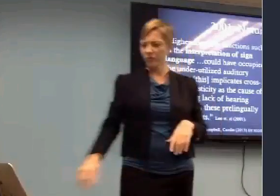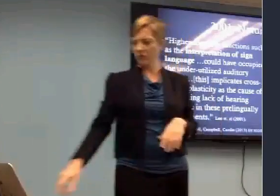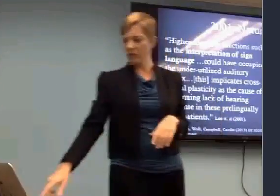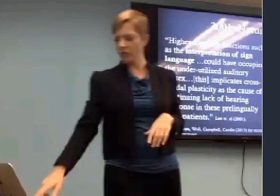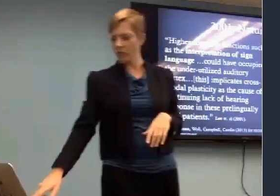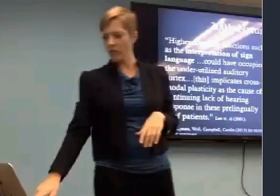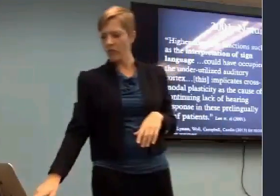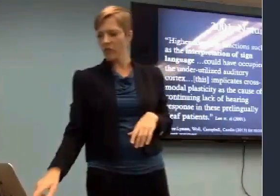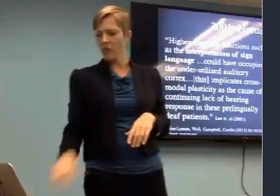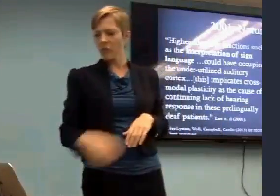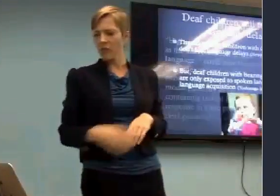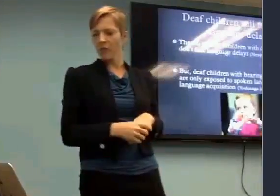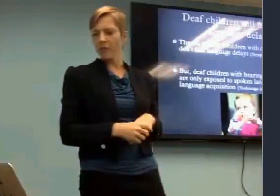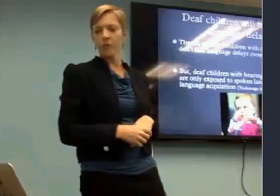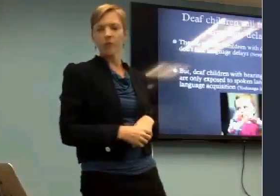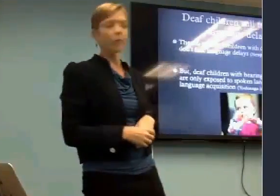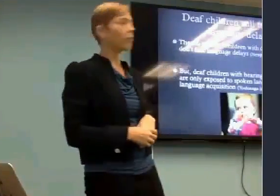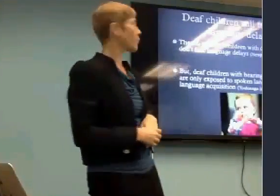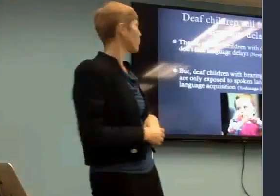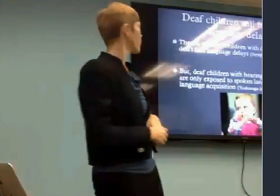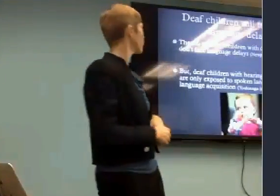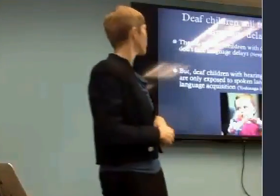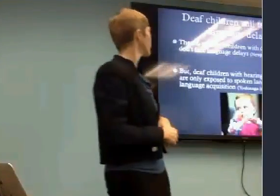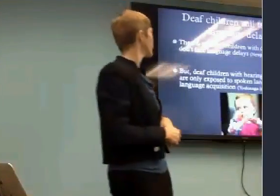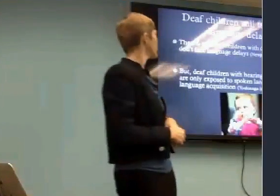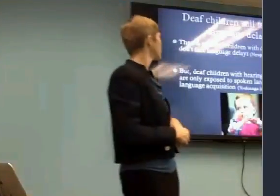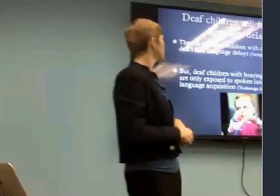still remain the same.